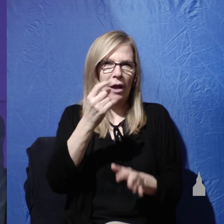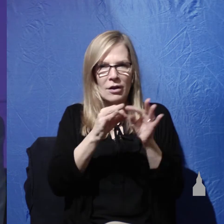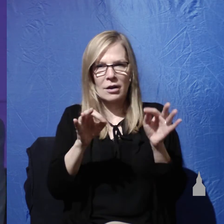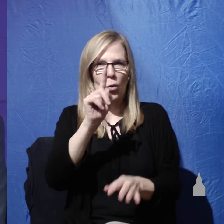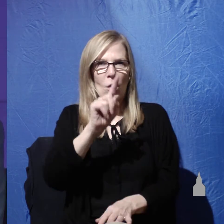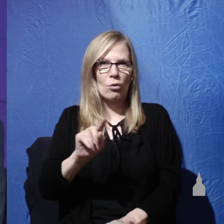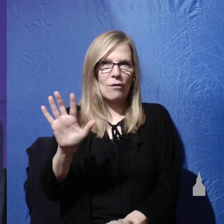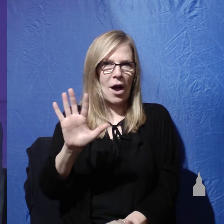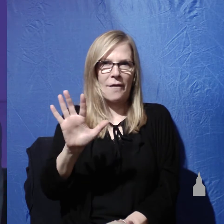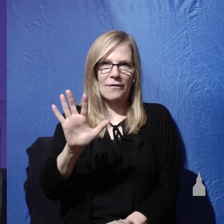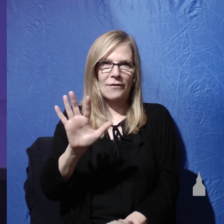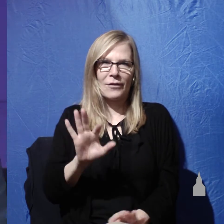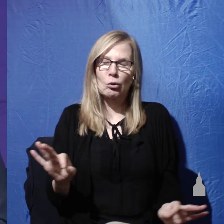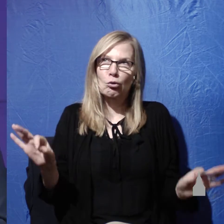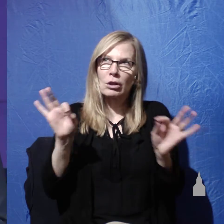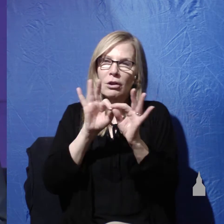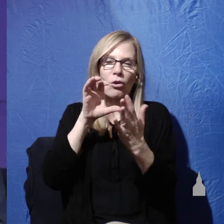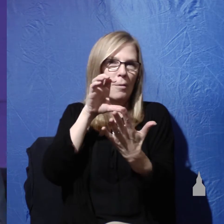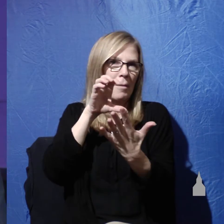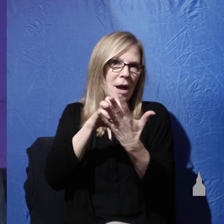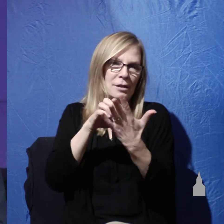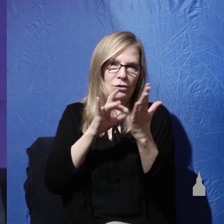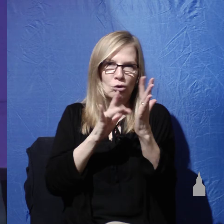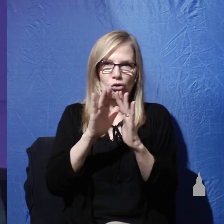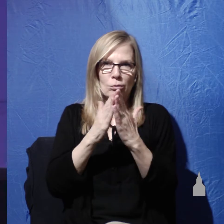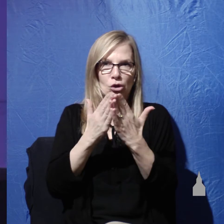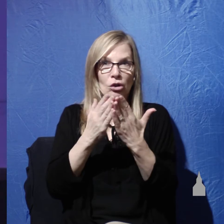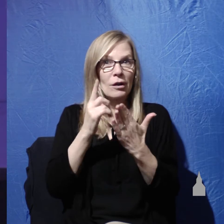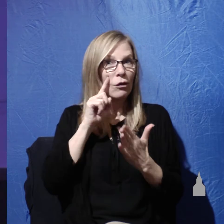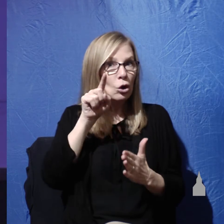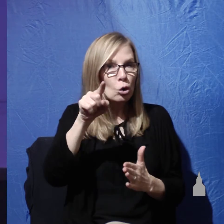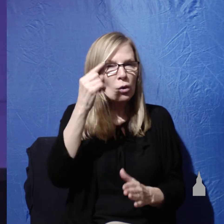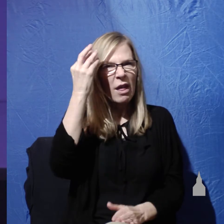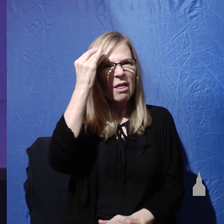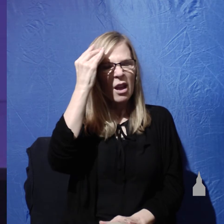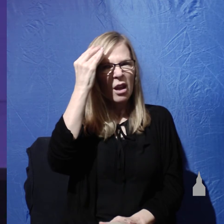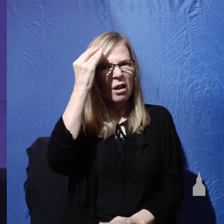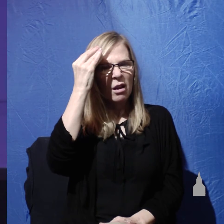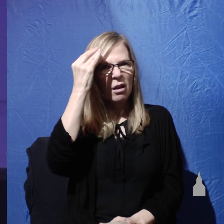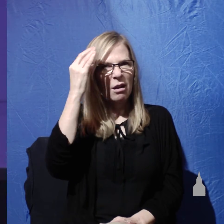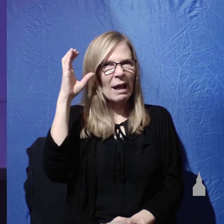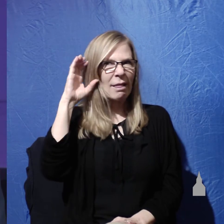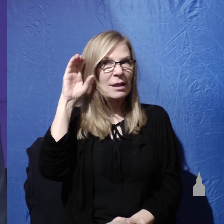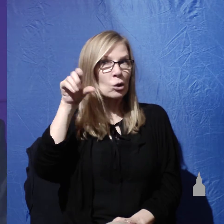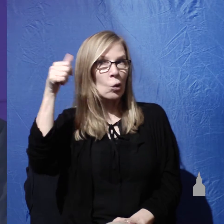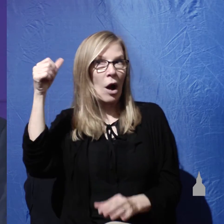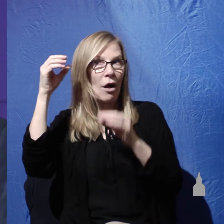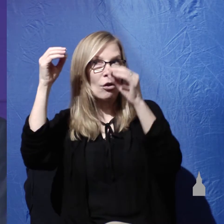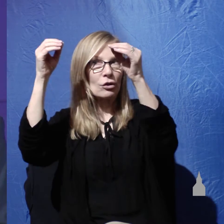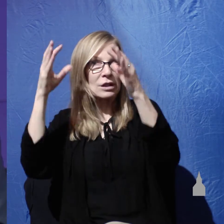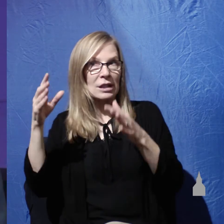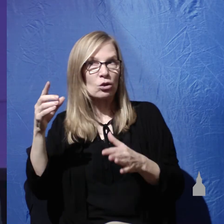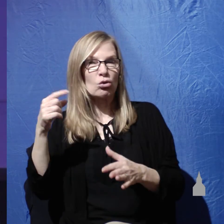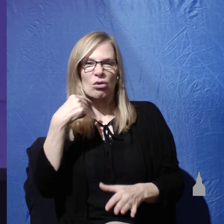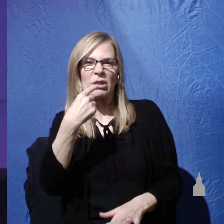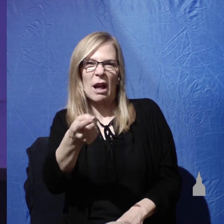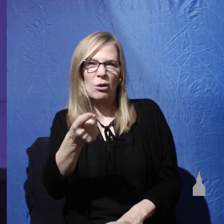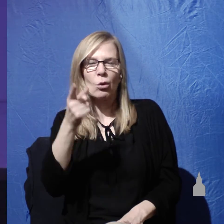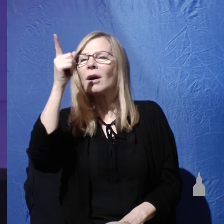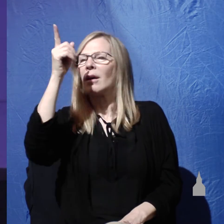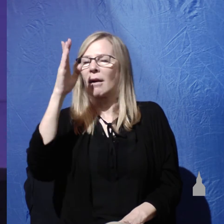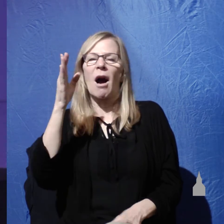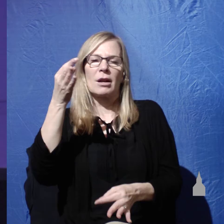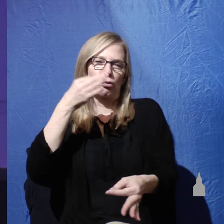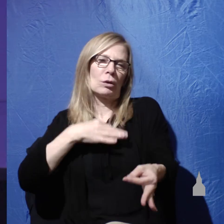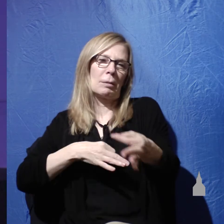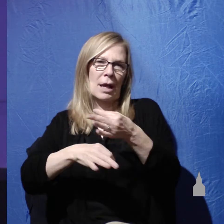is a critical passage of Scripture. For those of you who think and listen to other teachers who are telling you that God